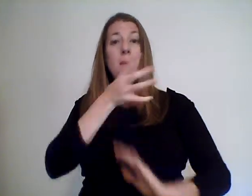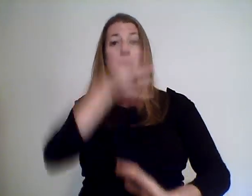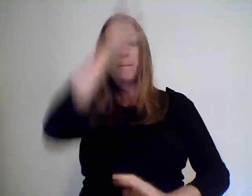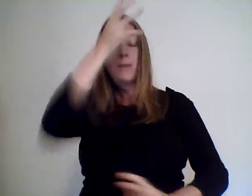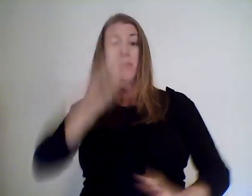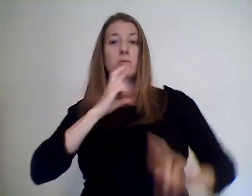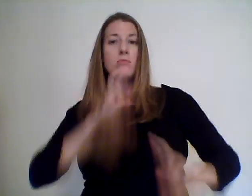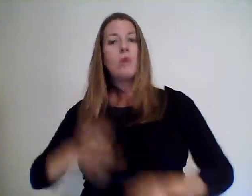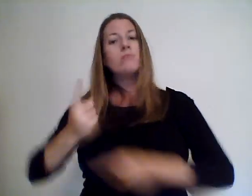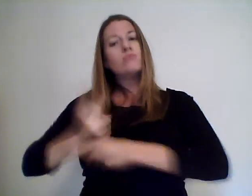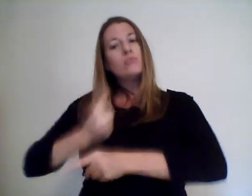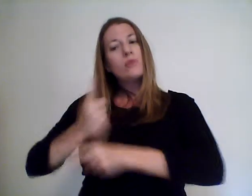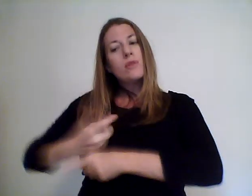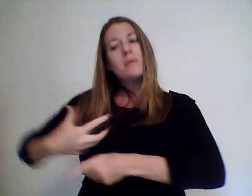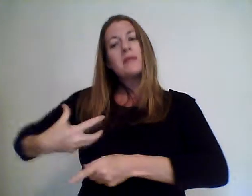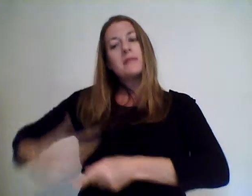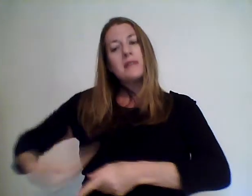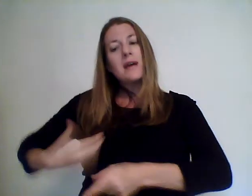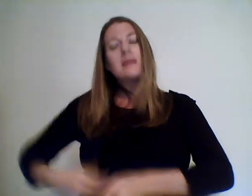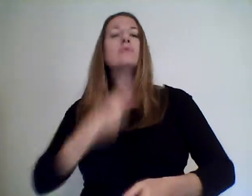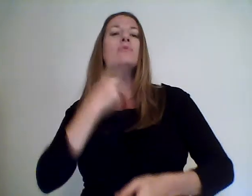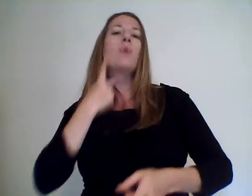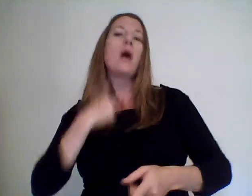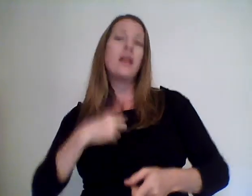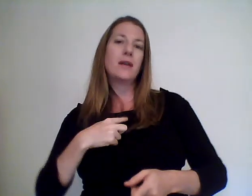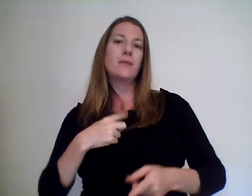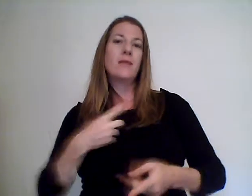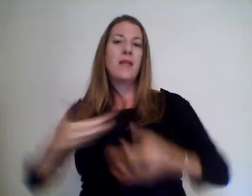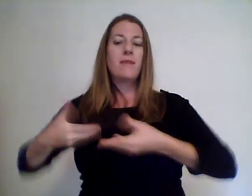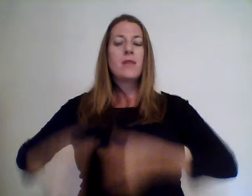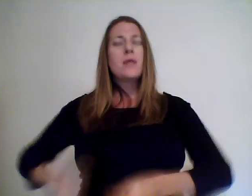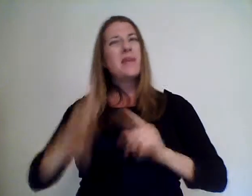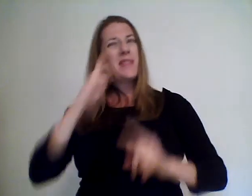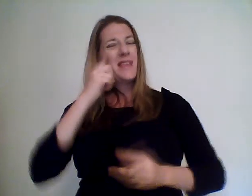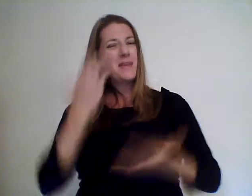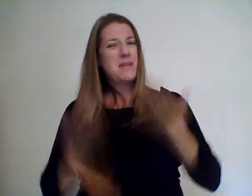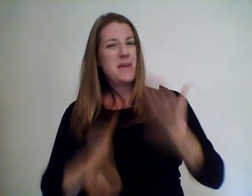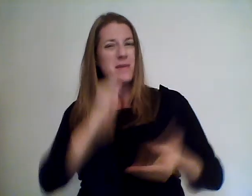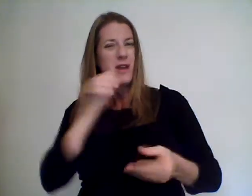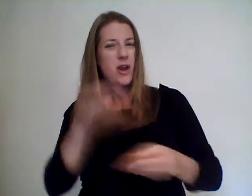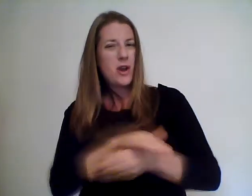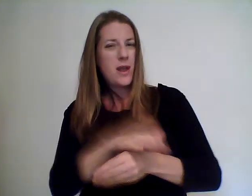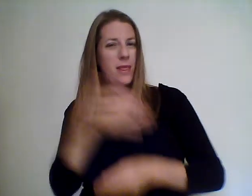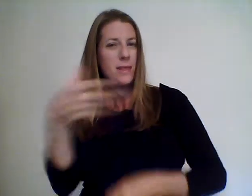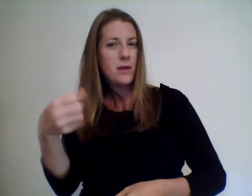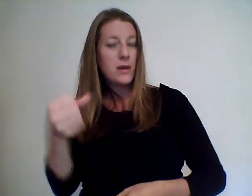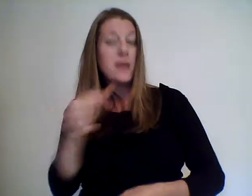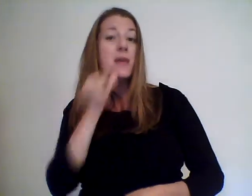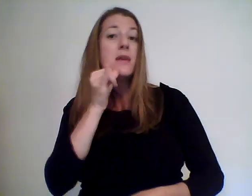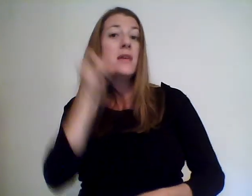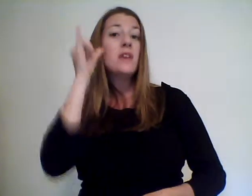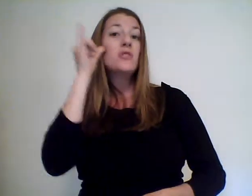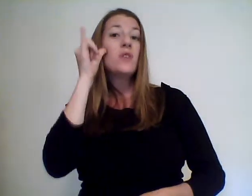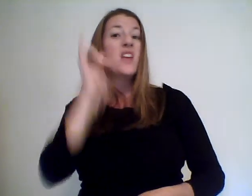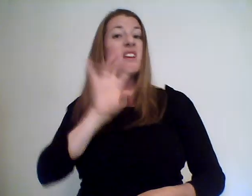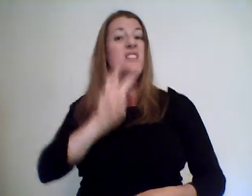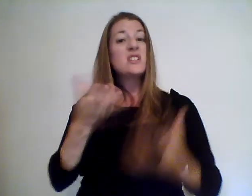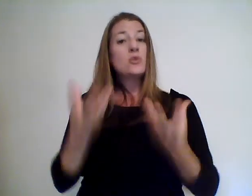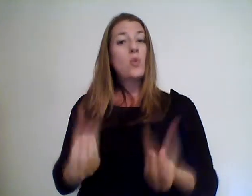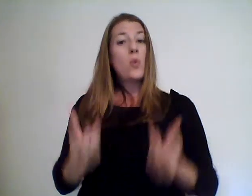rhythmic sucking and swallowing as he feeds, but think he may not be getting enough milk. Yesterday, he had 6 wet diapers and 2